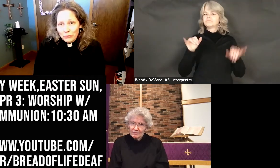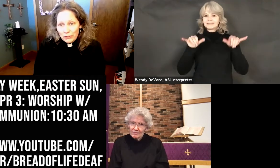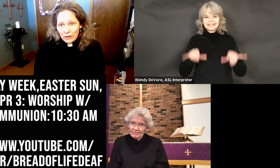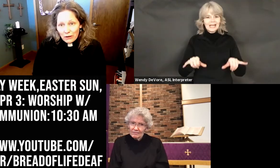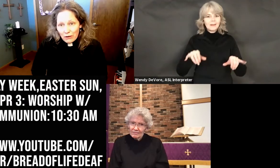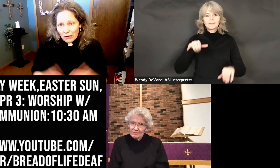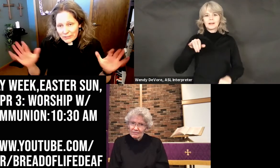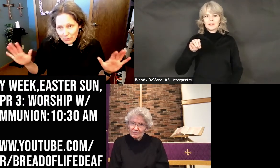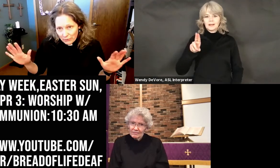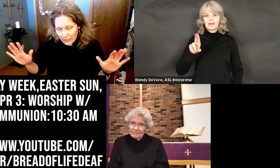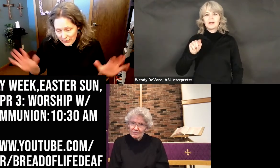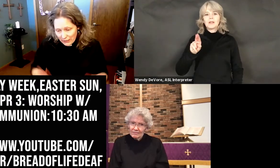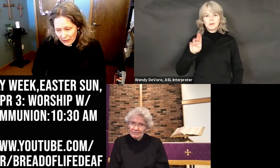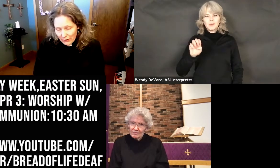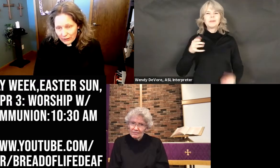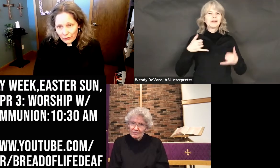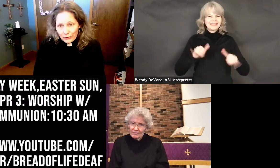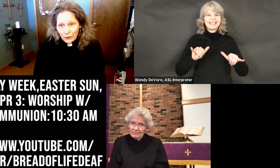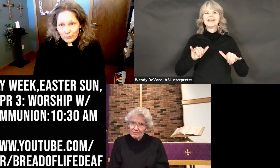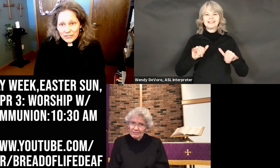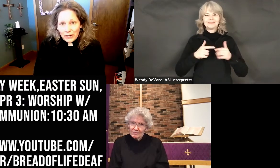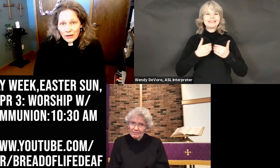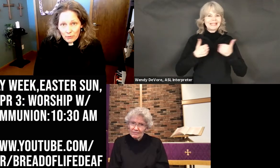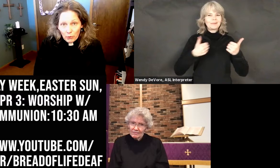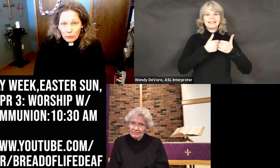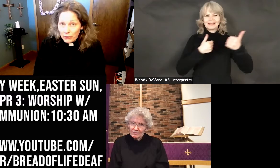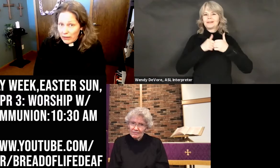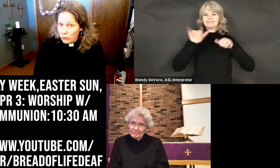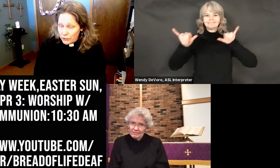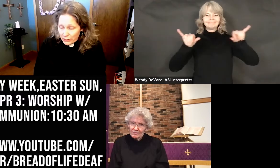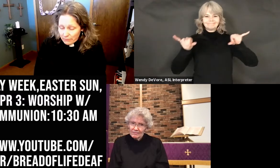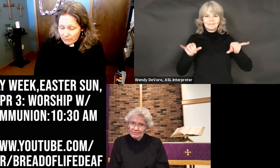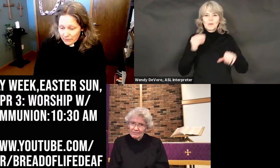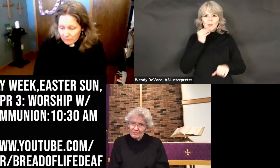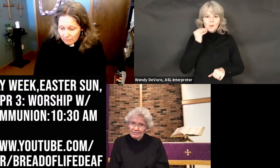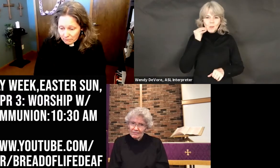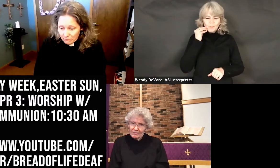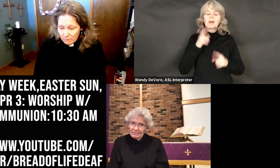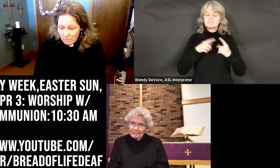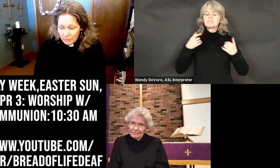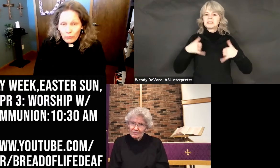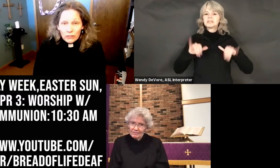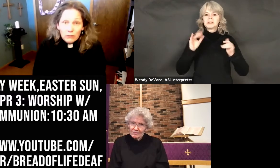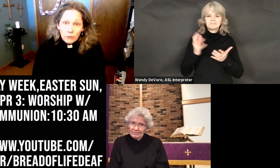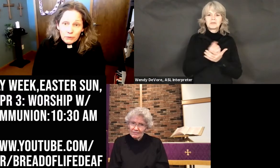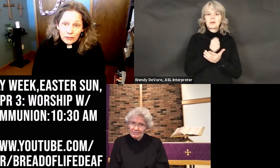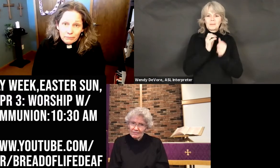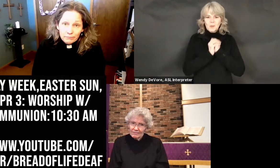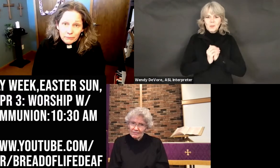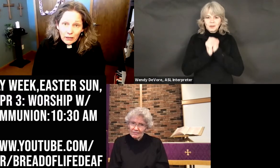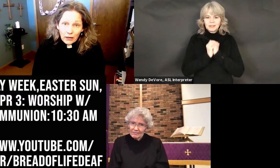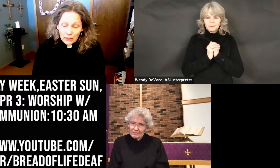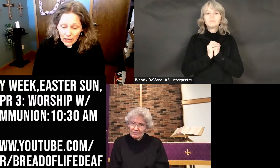still we're all separated and in our own homes, but we will have worship with